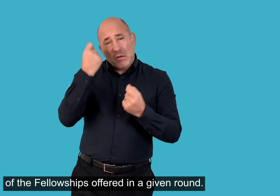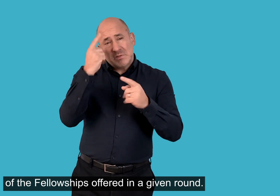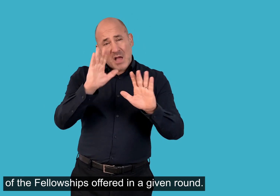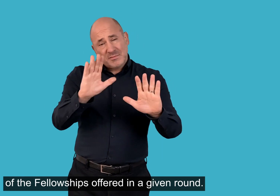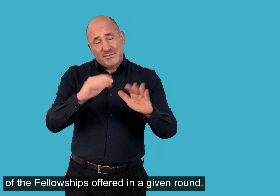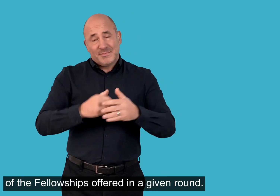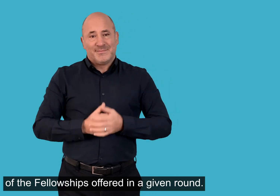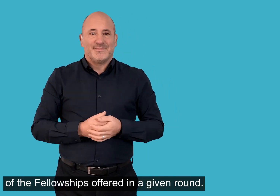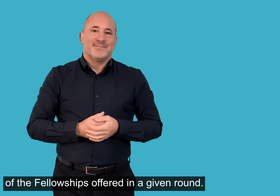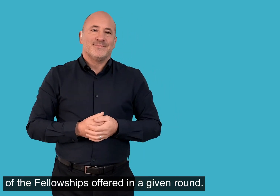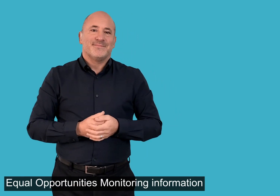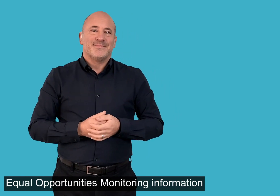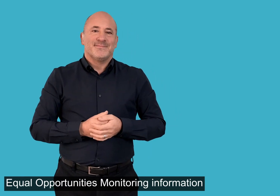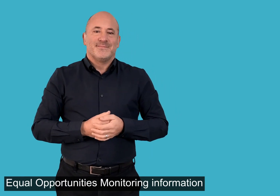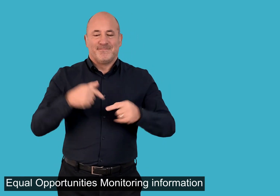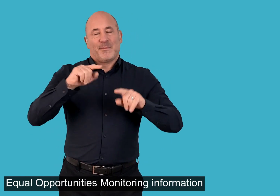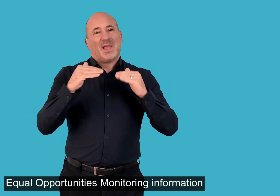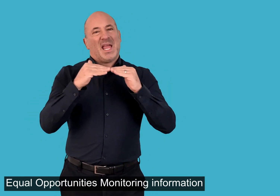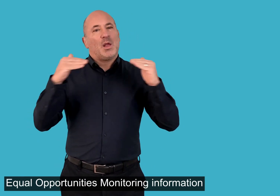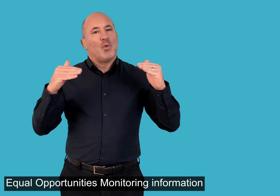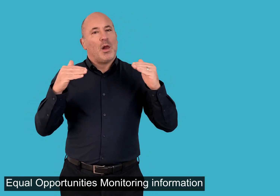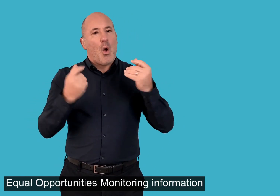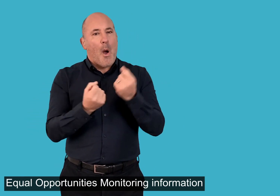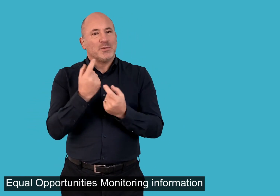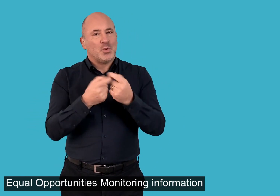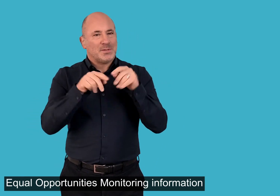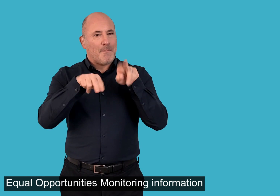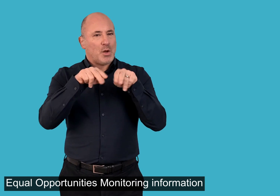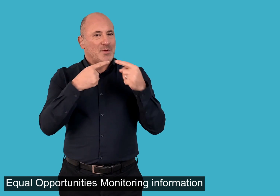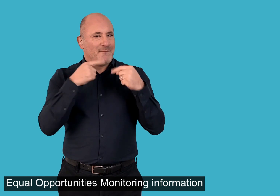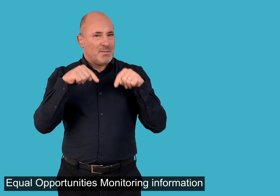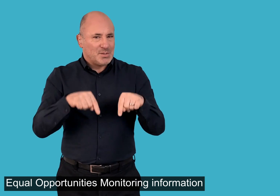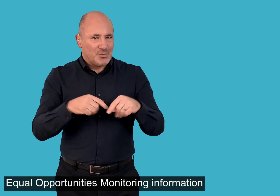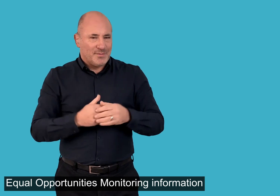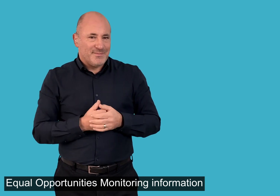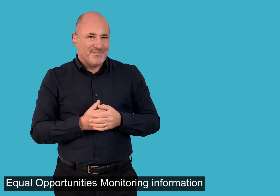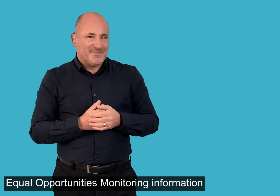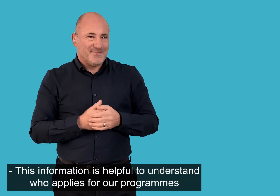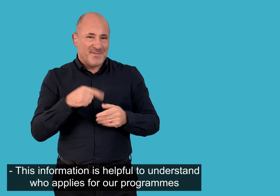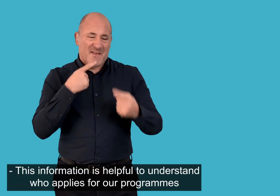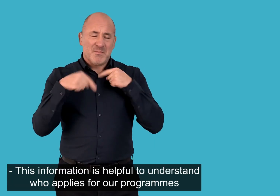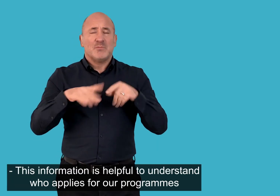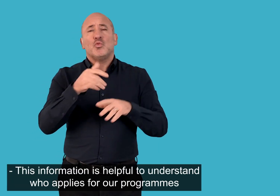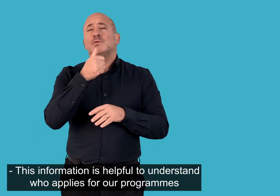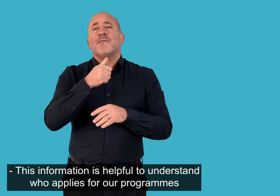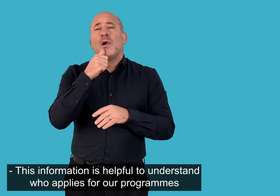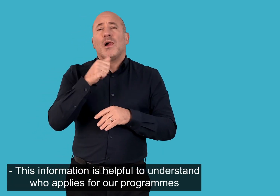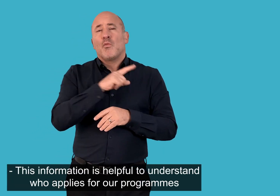given round. Equal opportunities monitoring information. This information is helpful